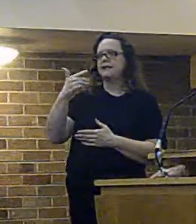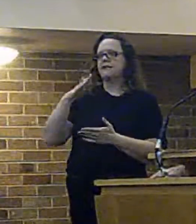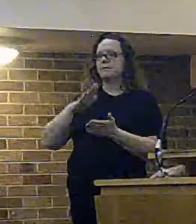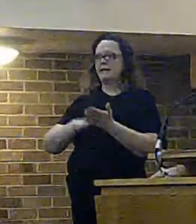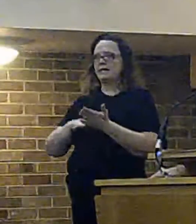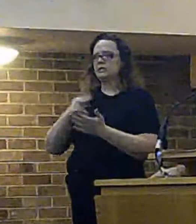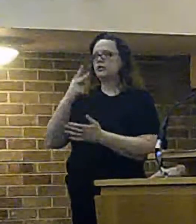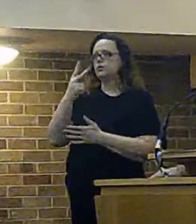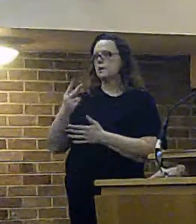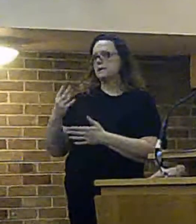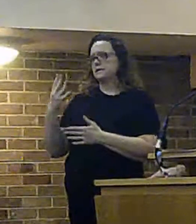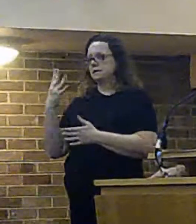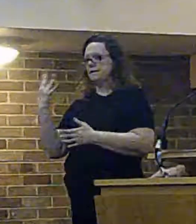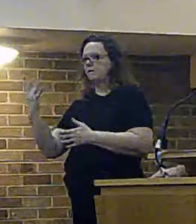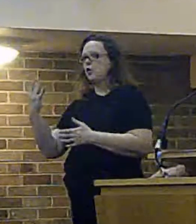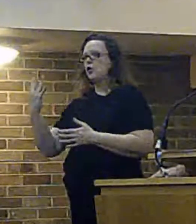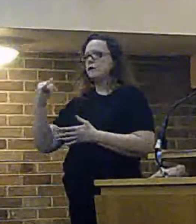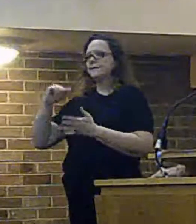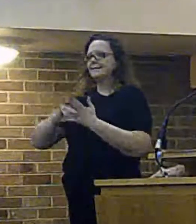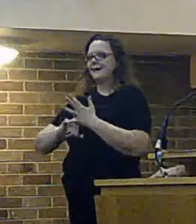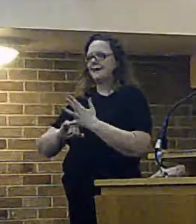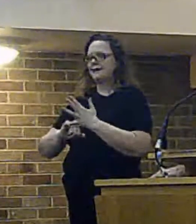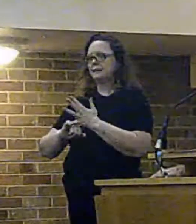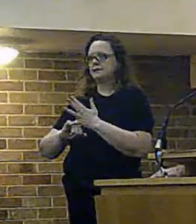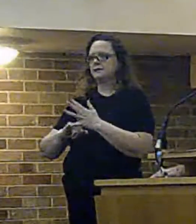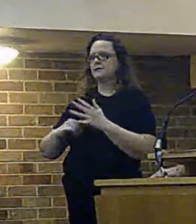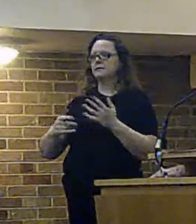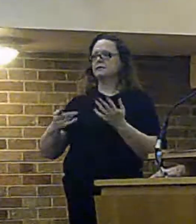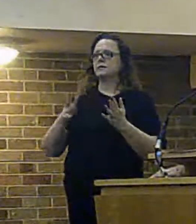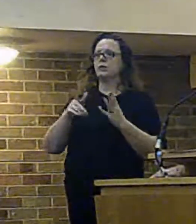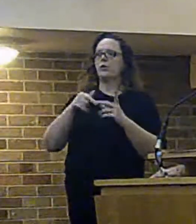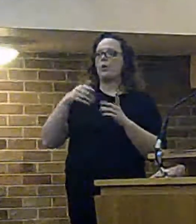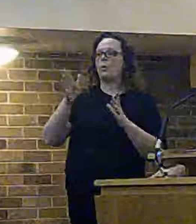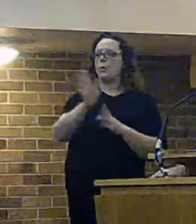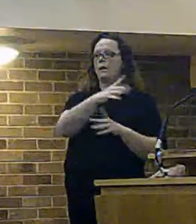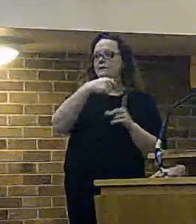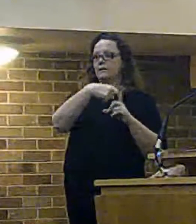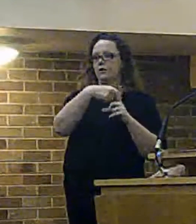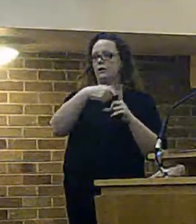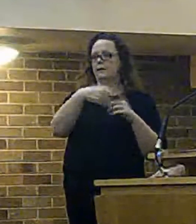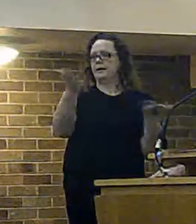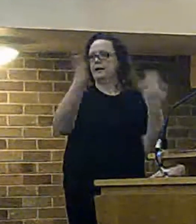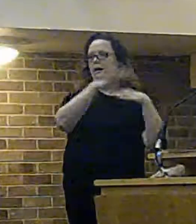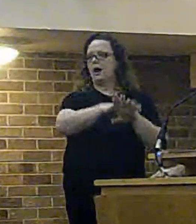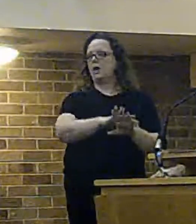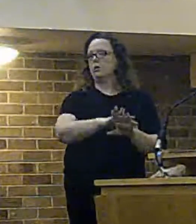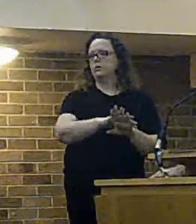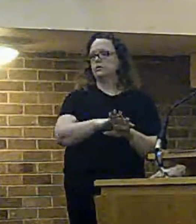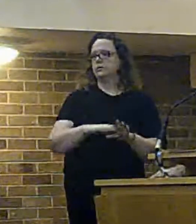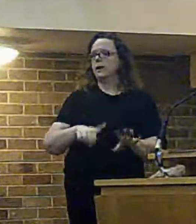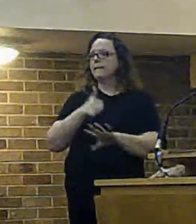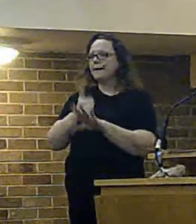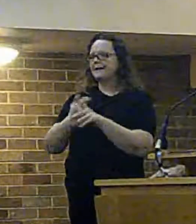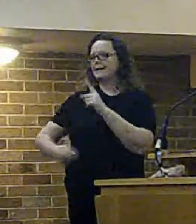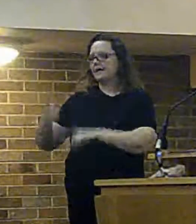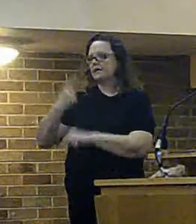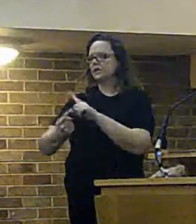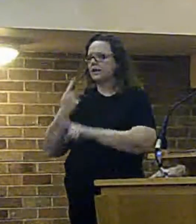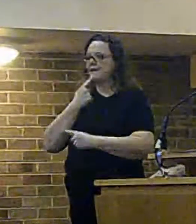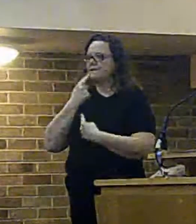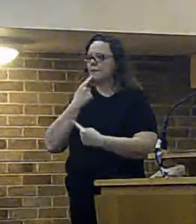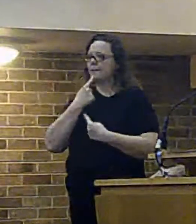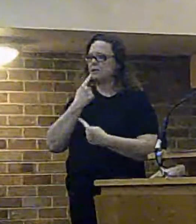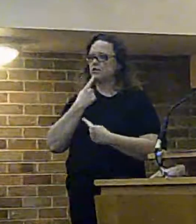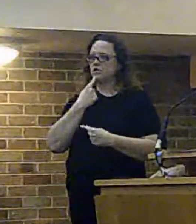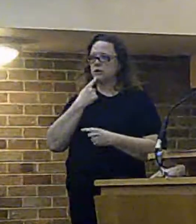seconds. The average response time if we close West Kirby Station outright, again, it's based on last year's data, so that could, if